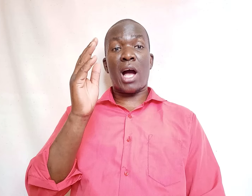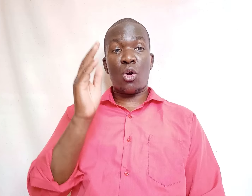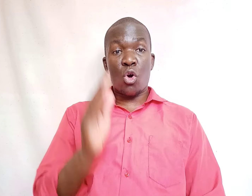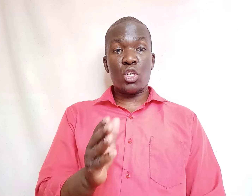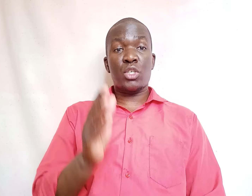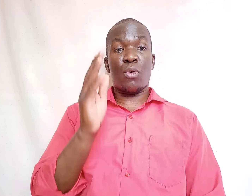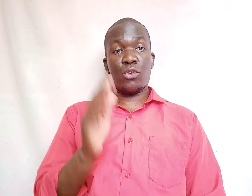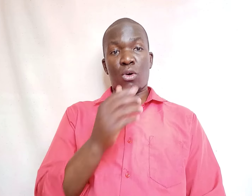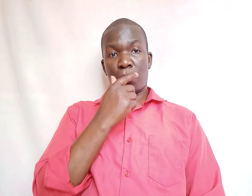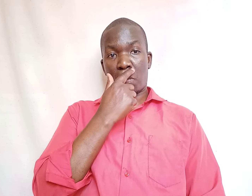court of law.